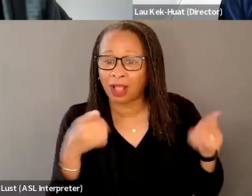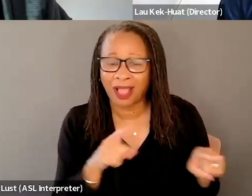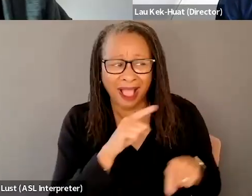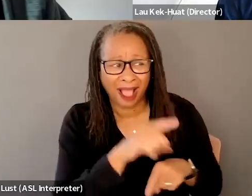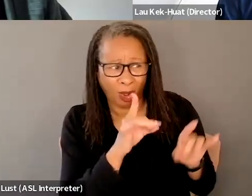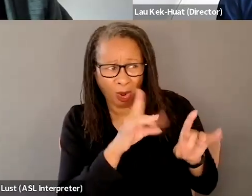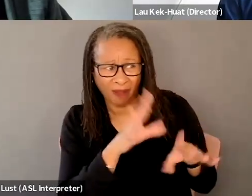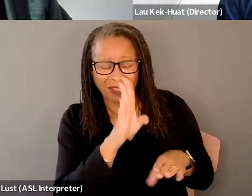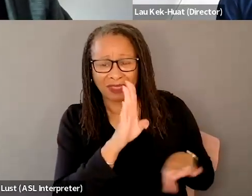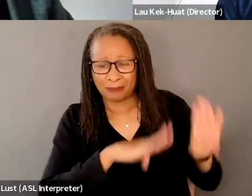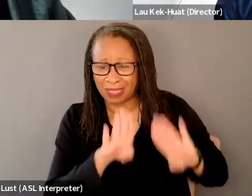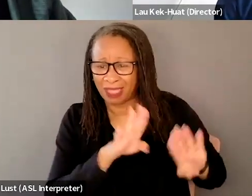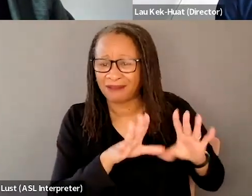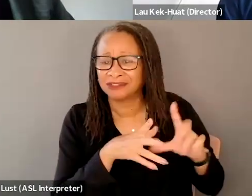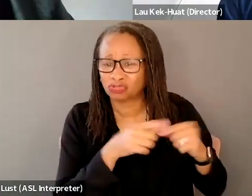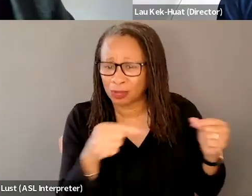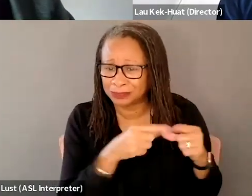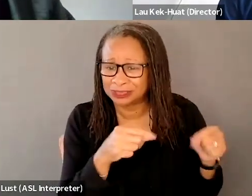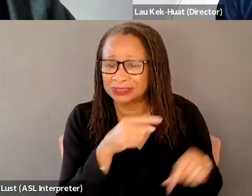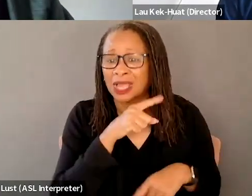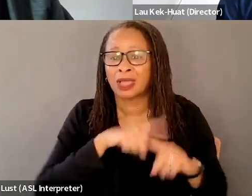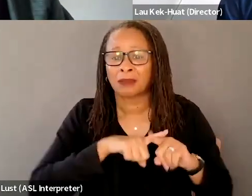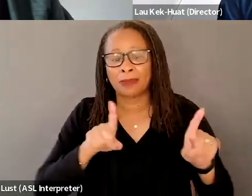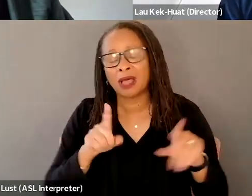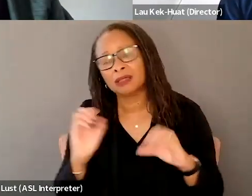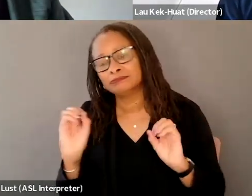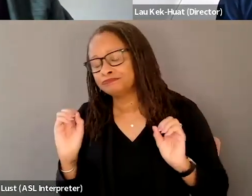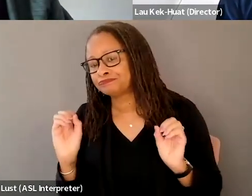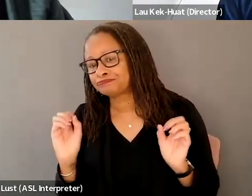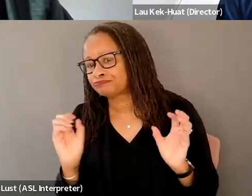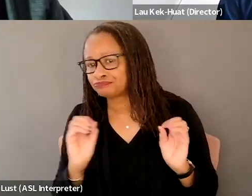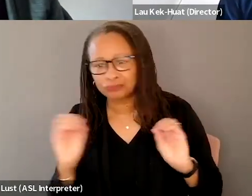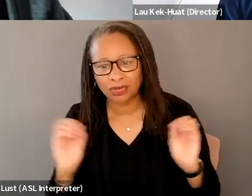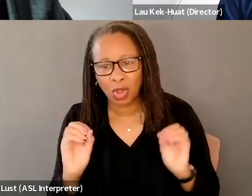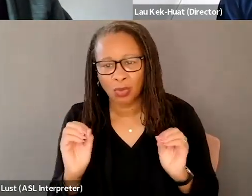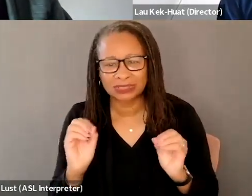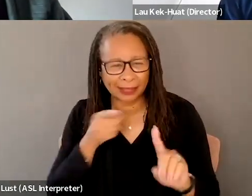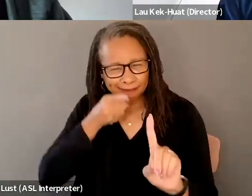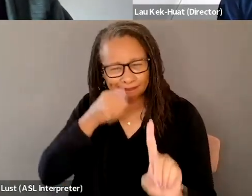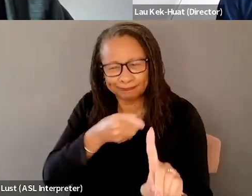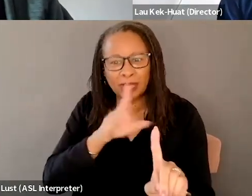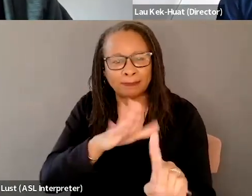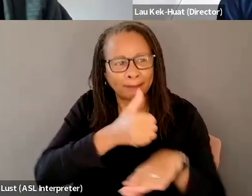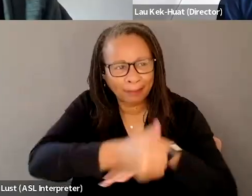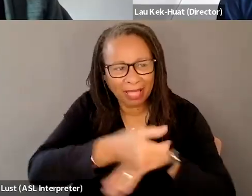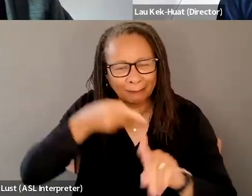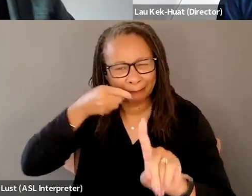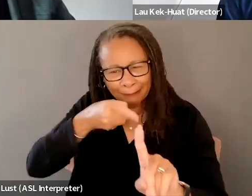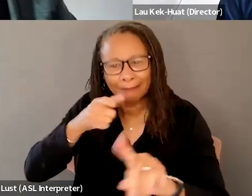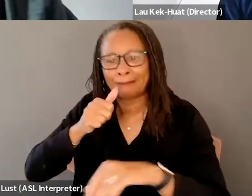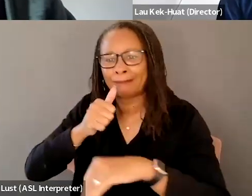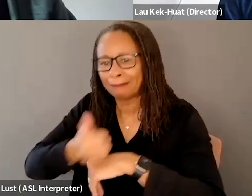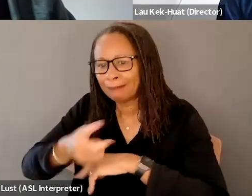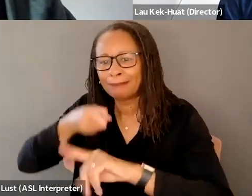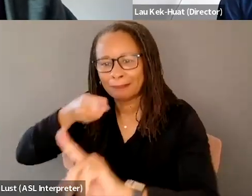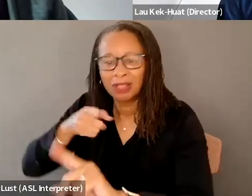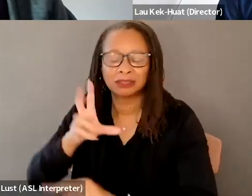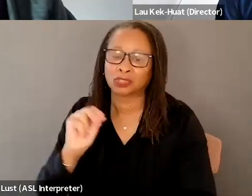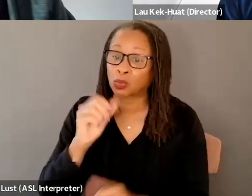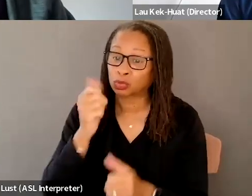they behaved, but there isn't. It's not finger pointing. I mean, it shows that everybody